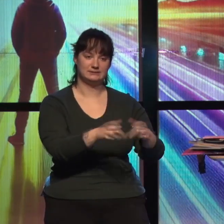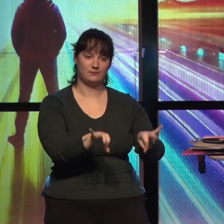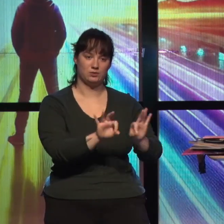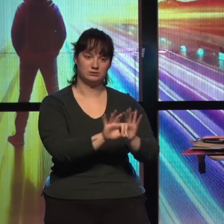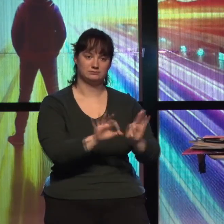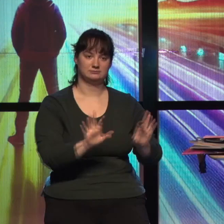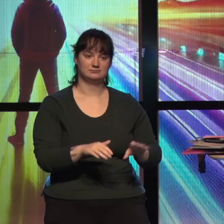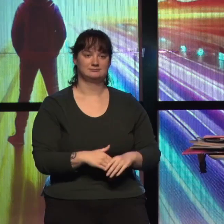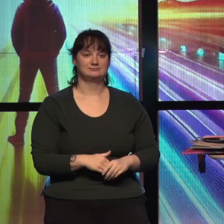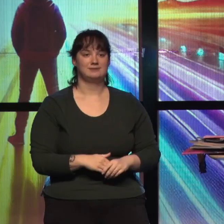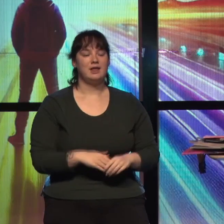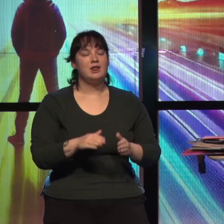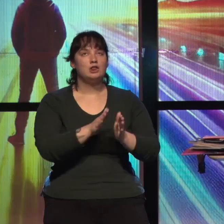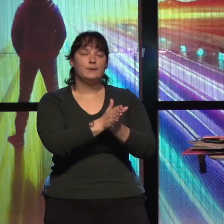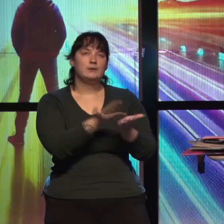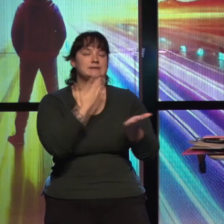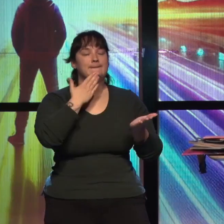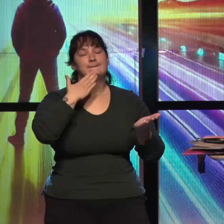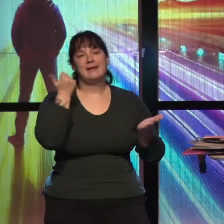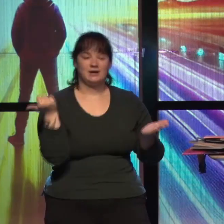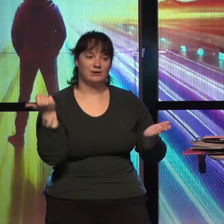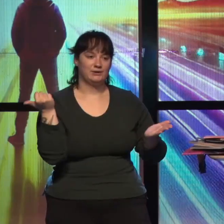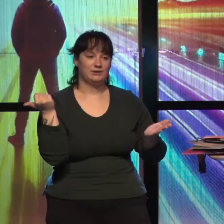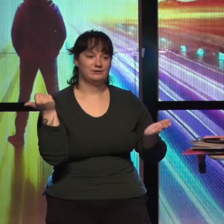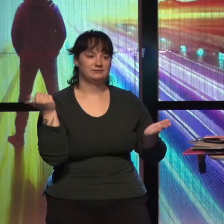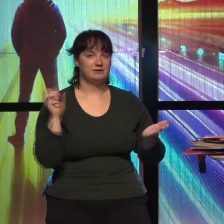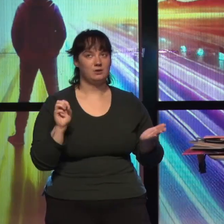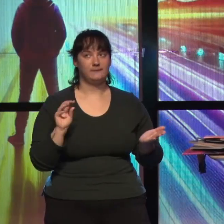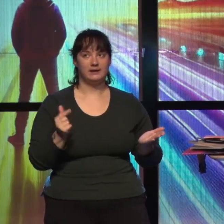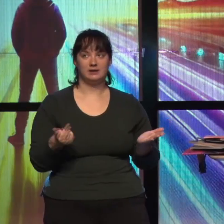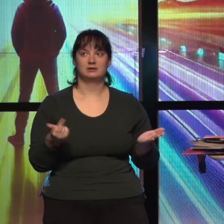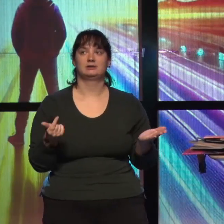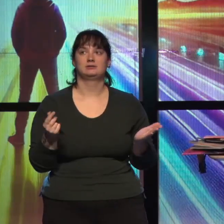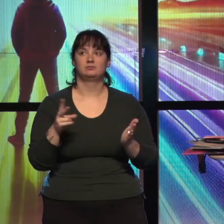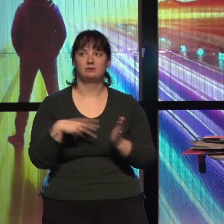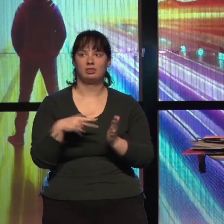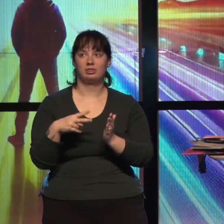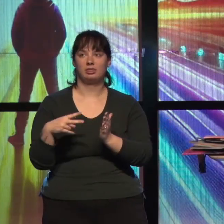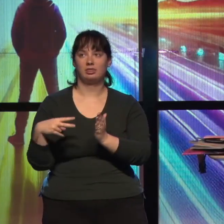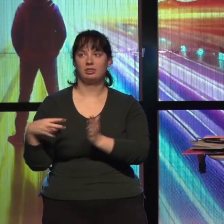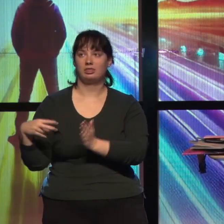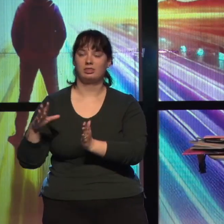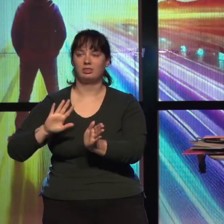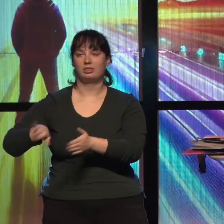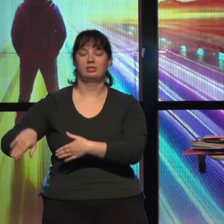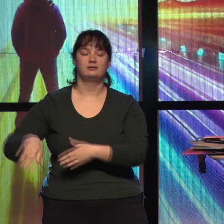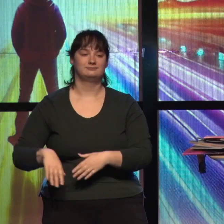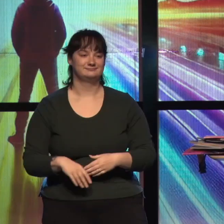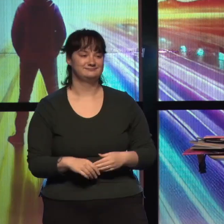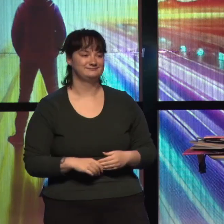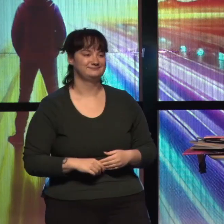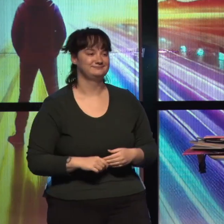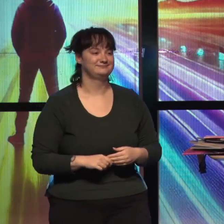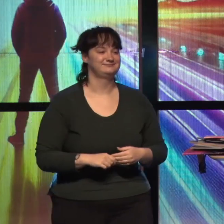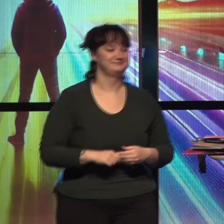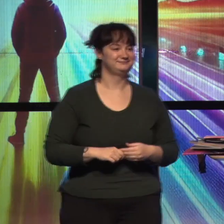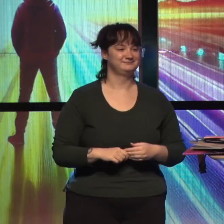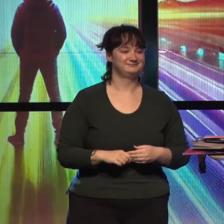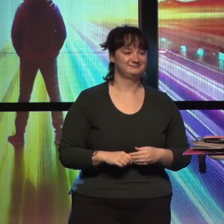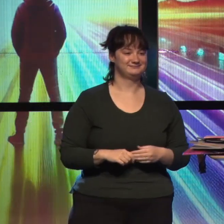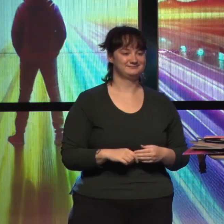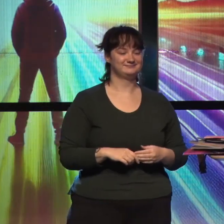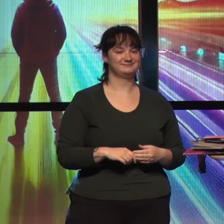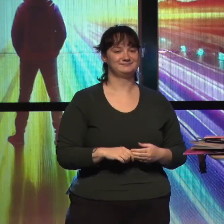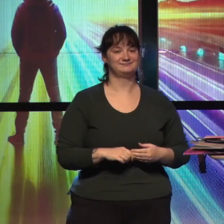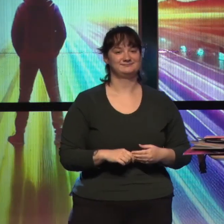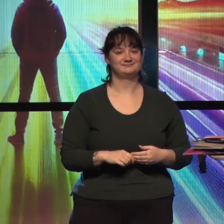the book's so much better. Oh my gosh, who's got time for that nonsense of reading and reading and reading? Give me a 2.5-hour cliff